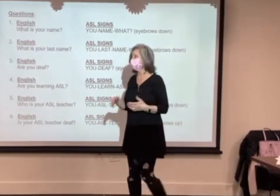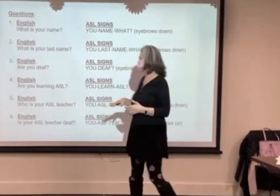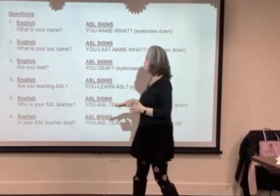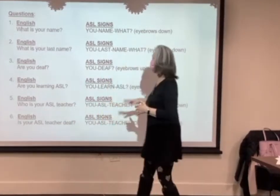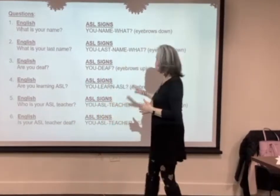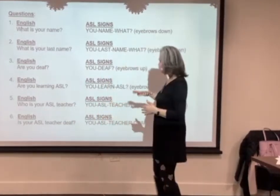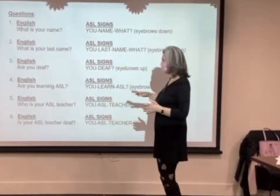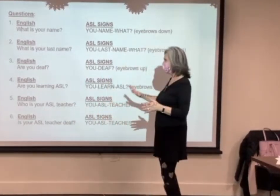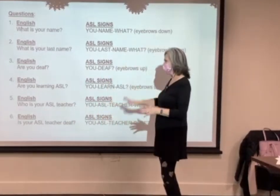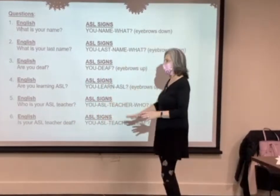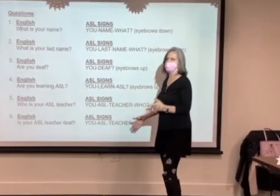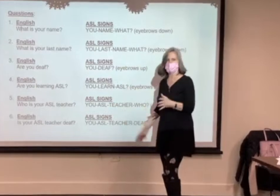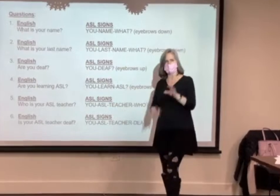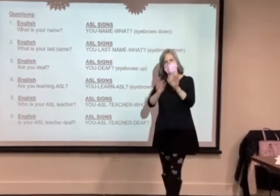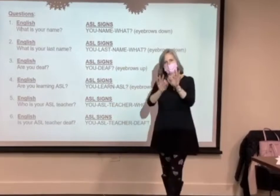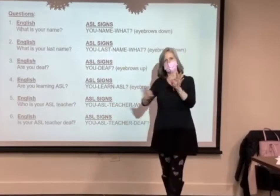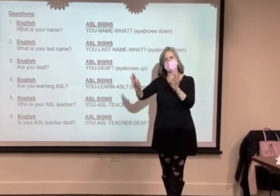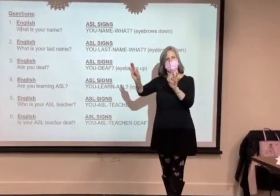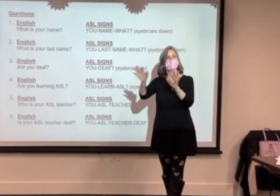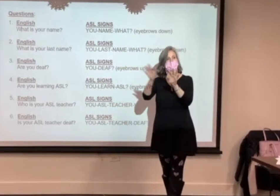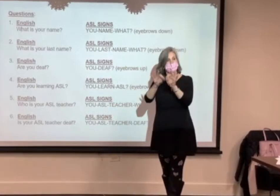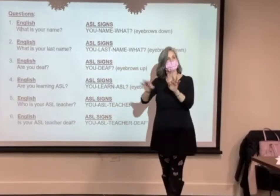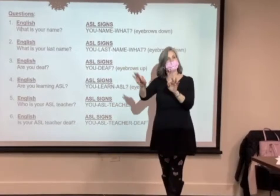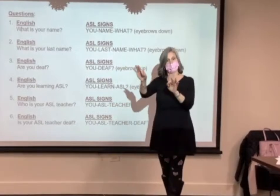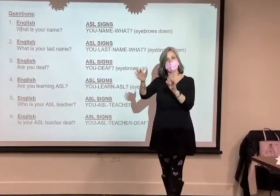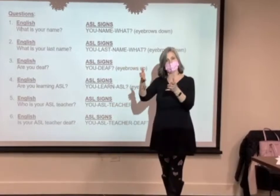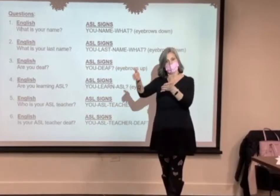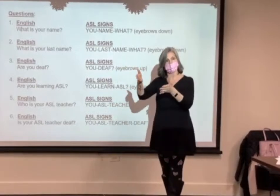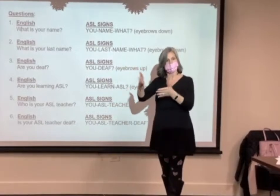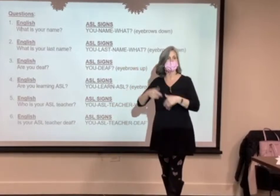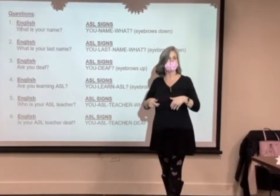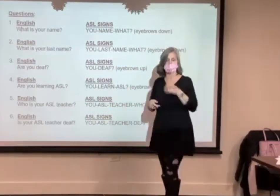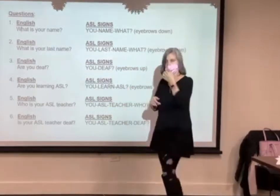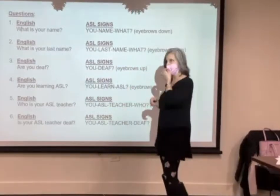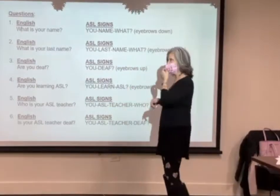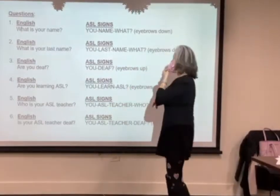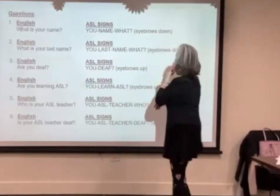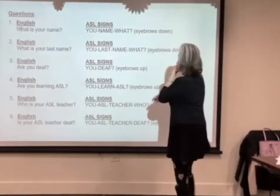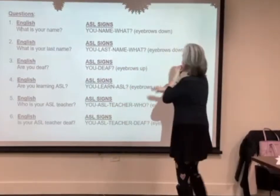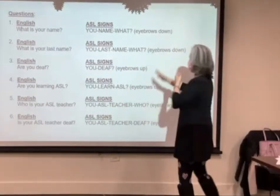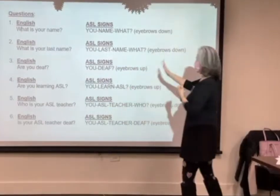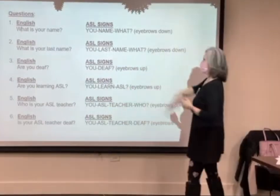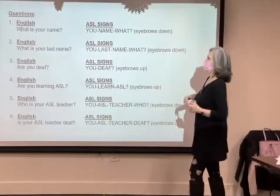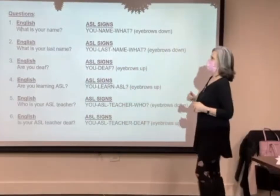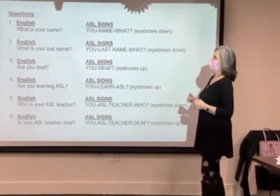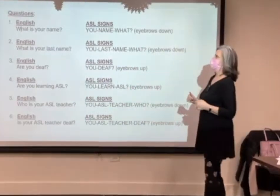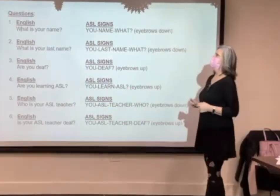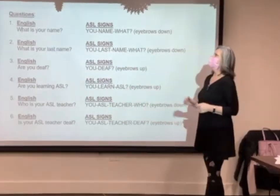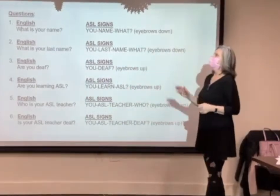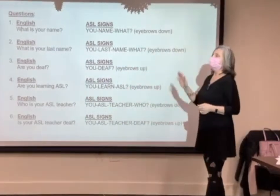for that. So again, I digress to some of the things you can be interested in when you leave this class, and these are the signs.